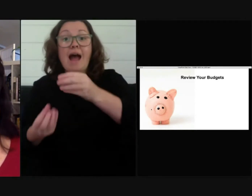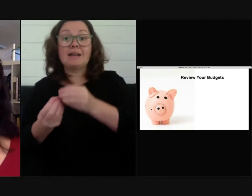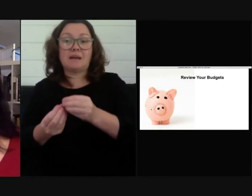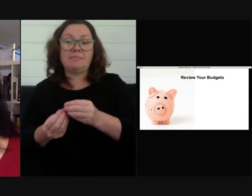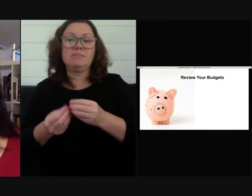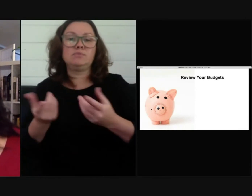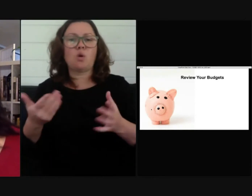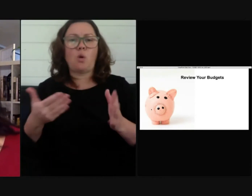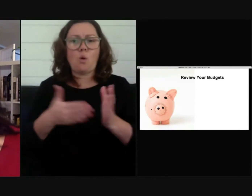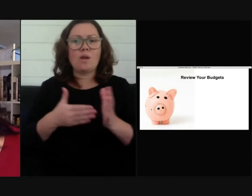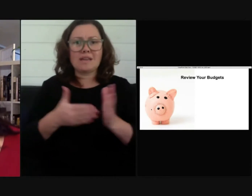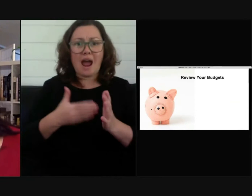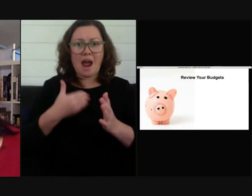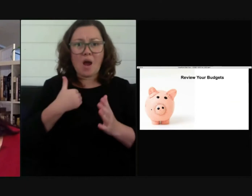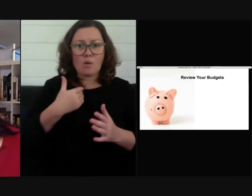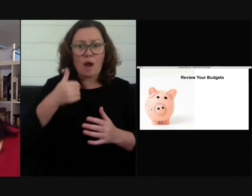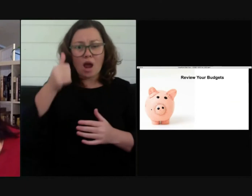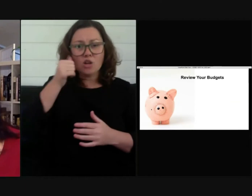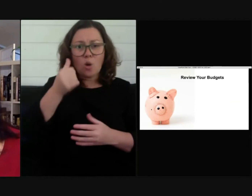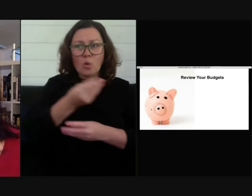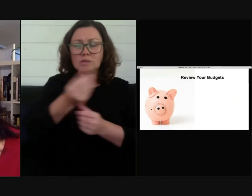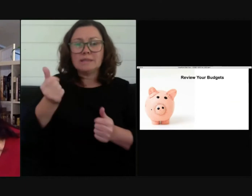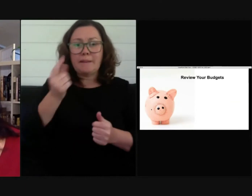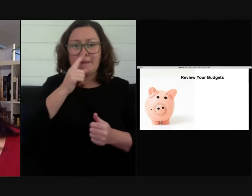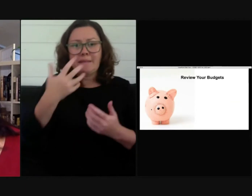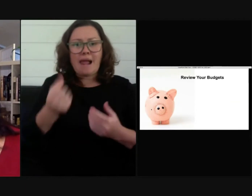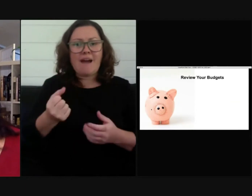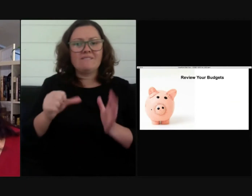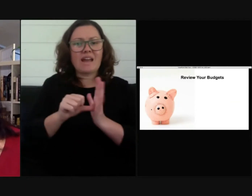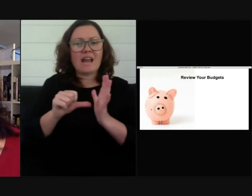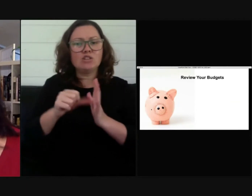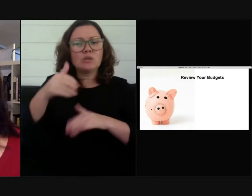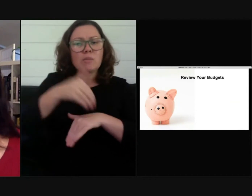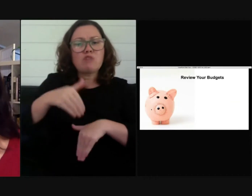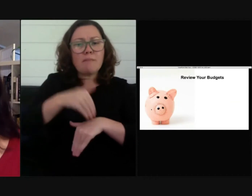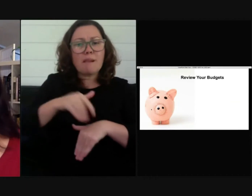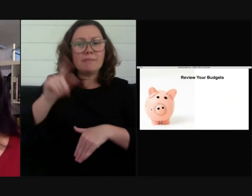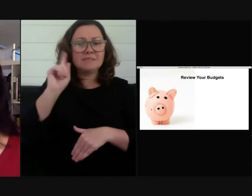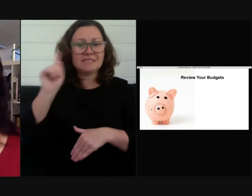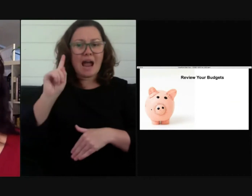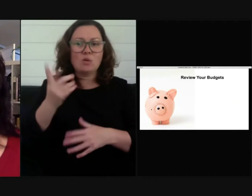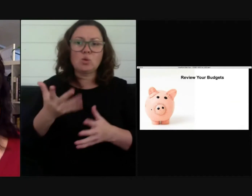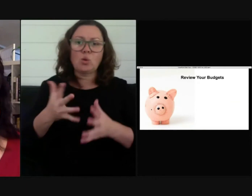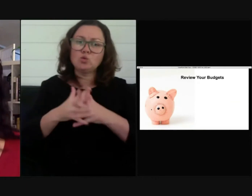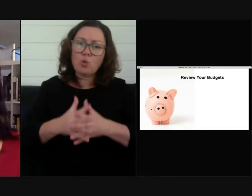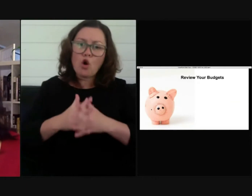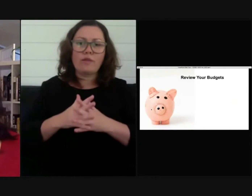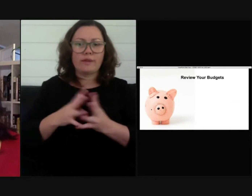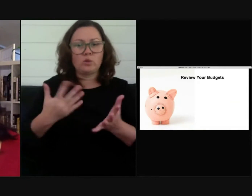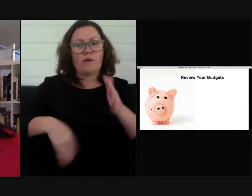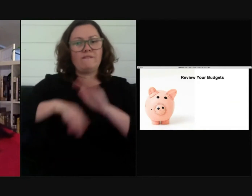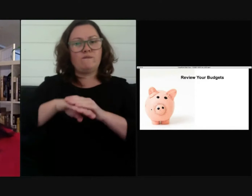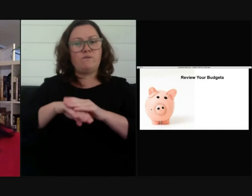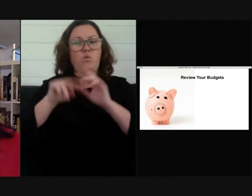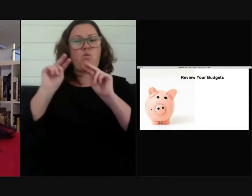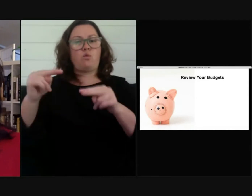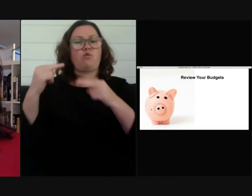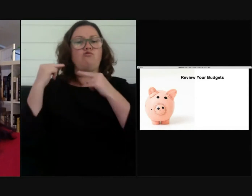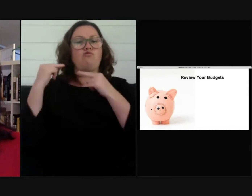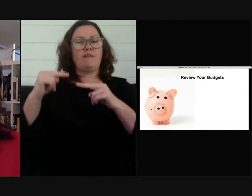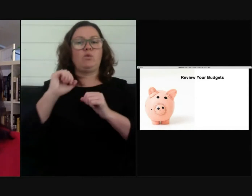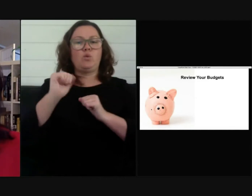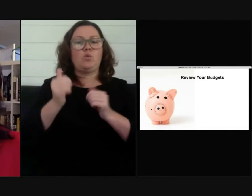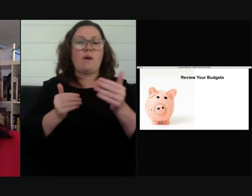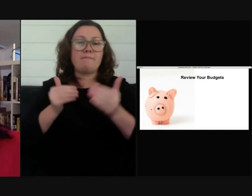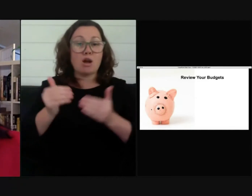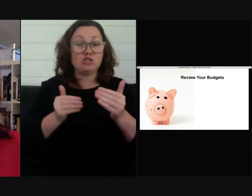financial distress. Even if you're not, even if you're okay for now, I still think it's a good idea to review your budgets, because we